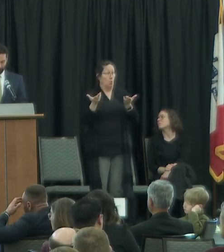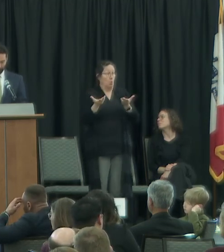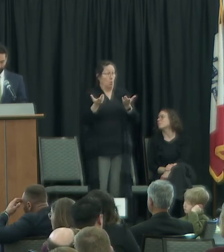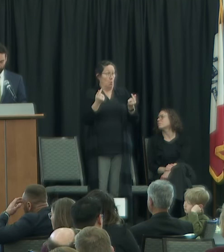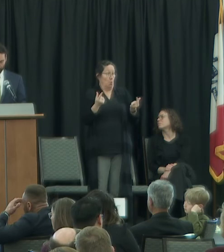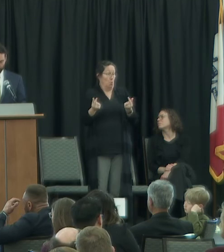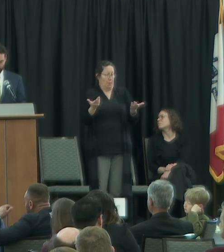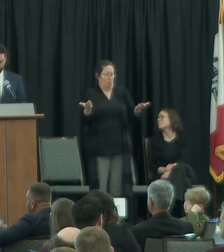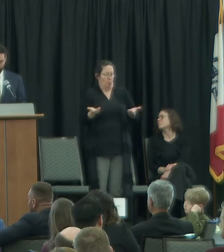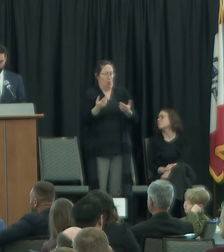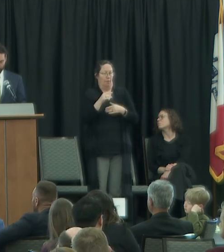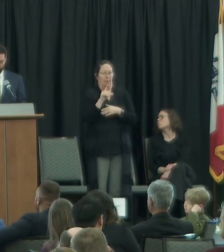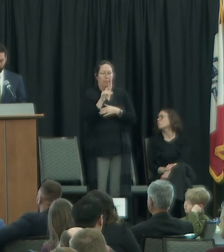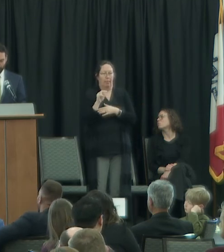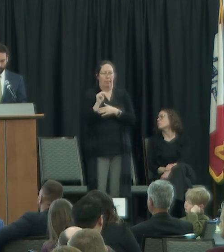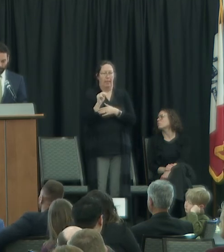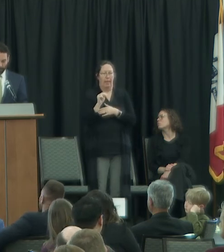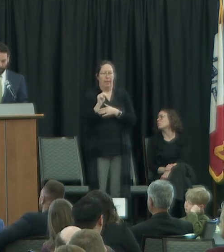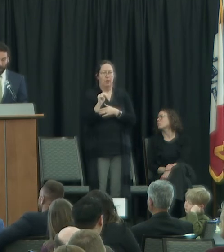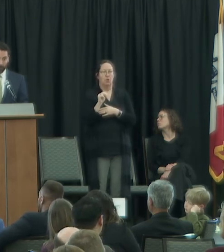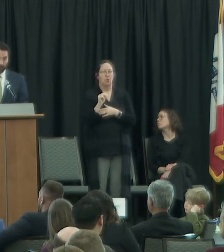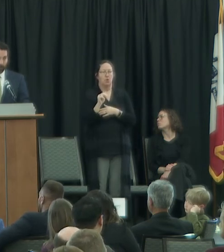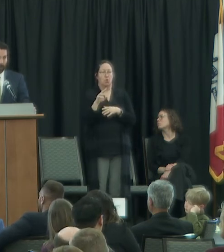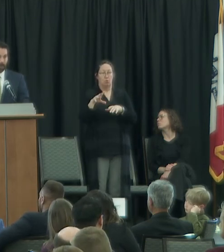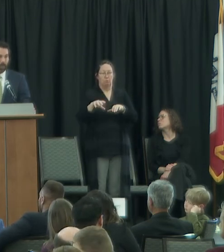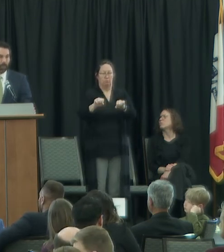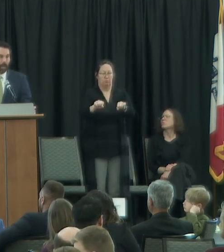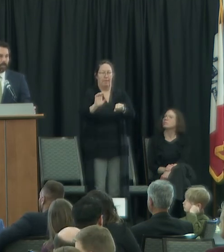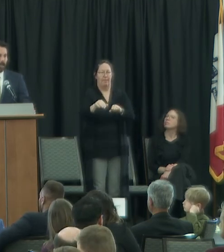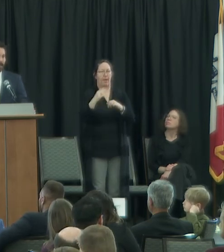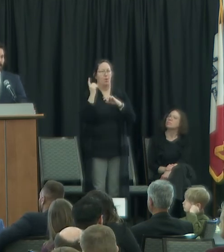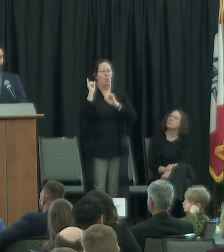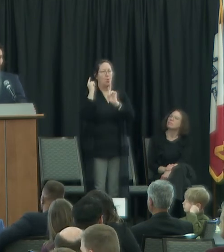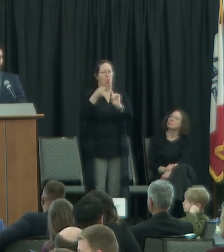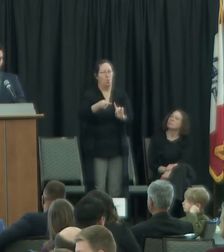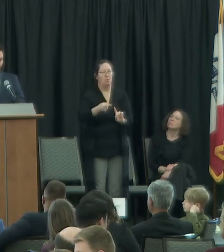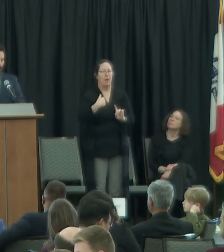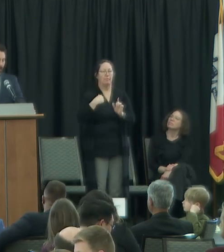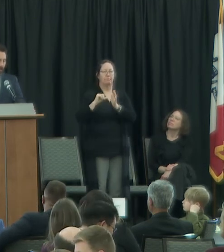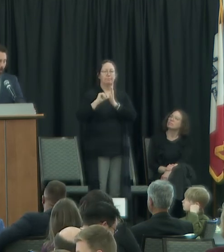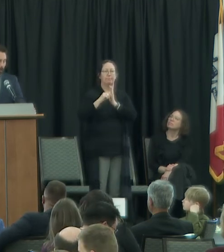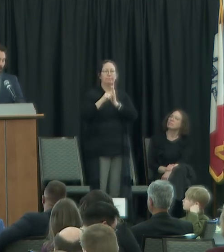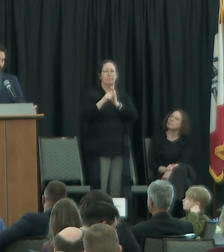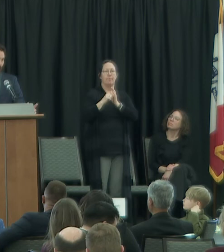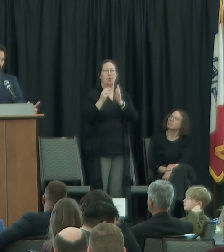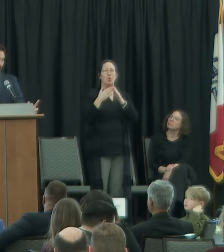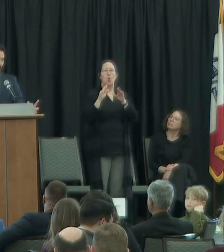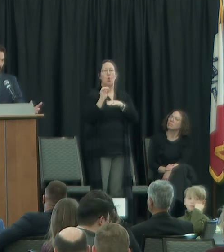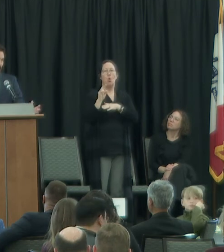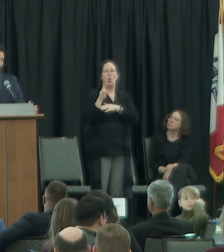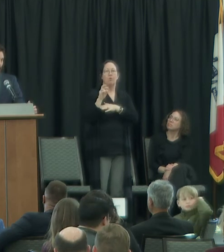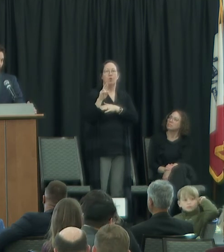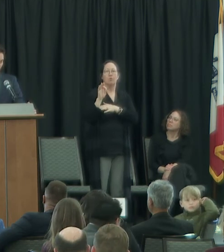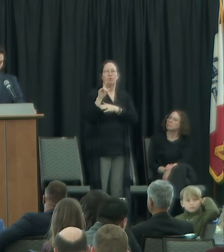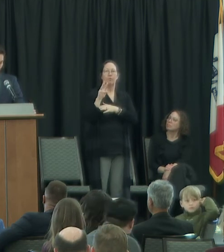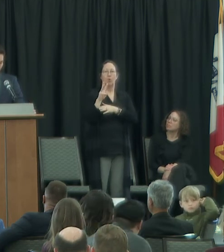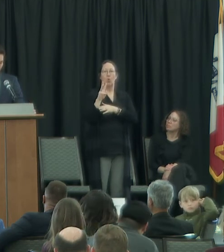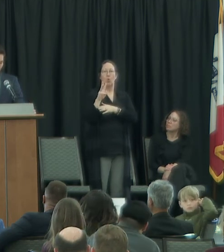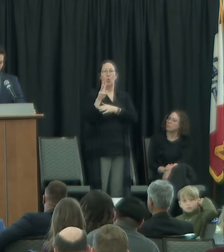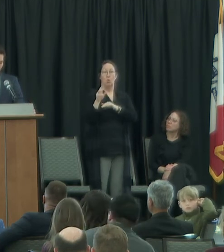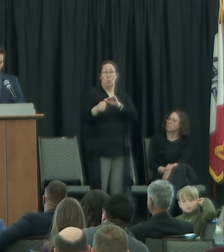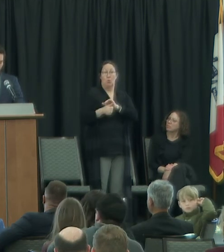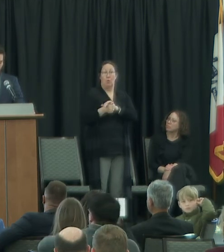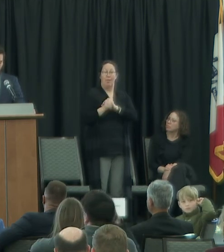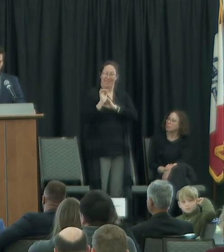anything to, get on that trend? Absolutely. I highlighted the overflow shelter because this is